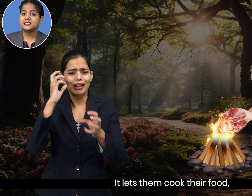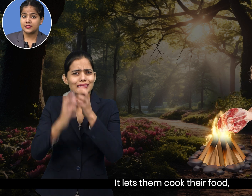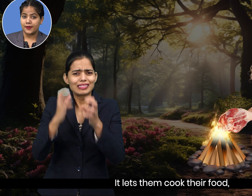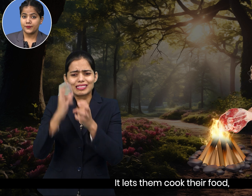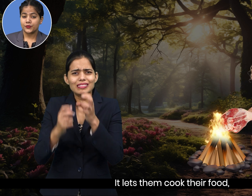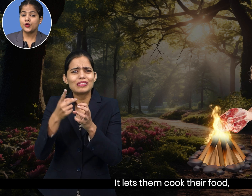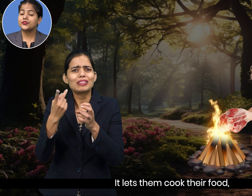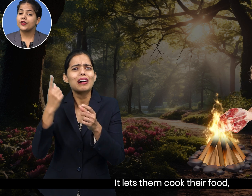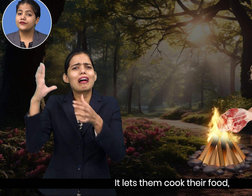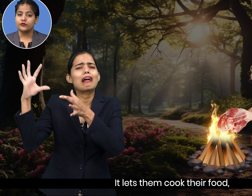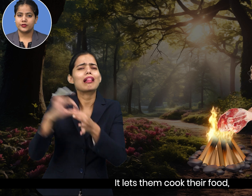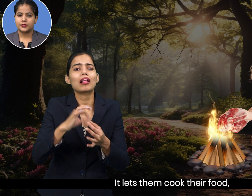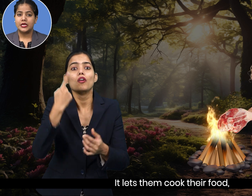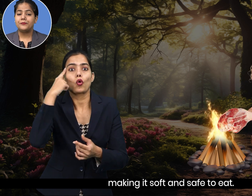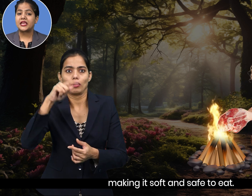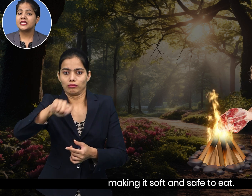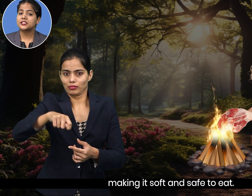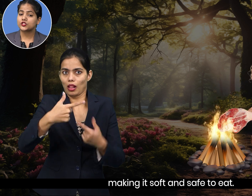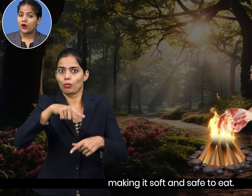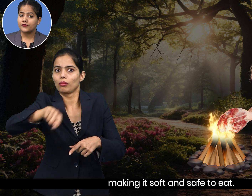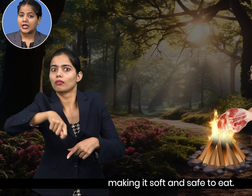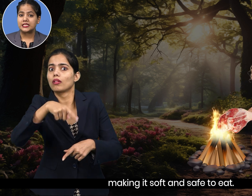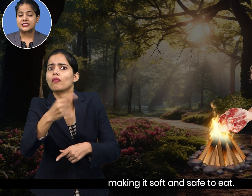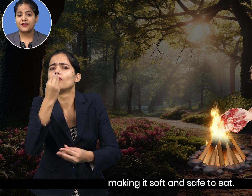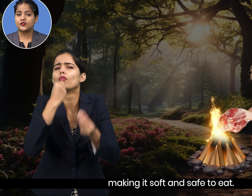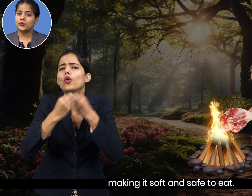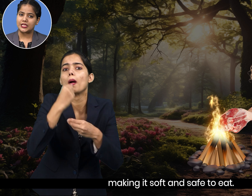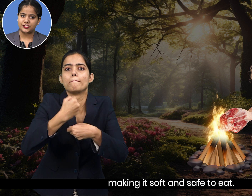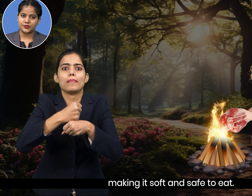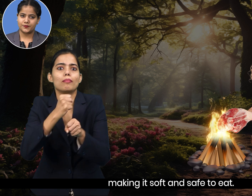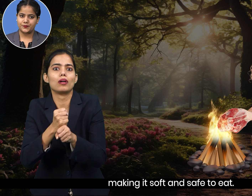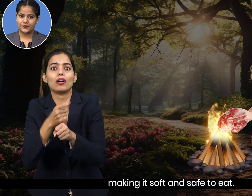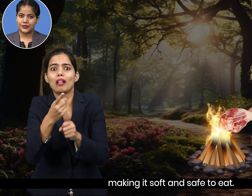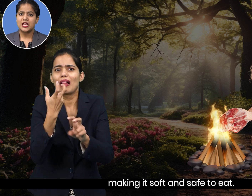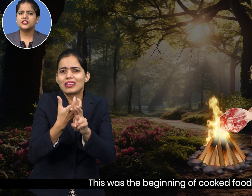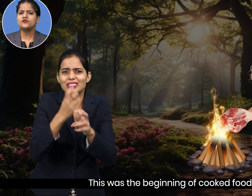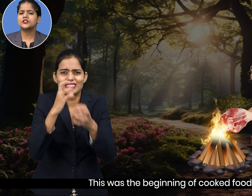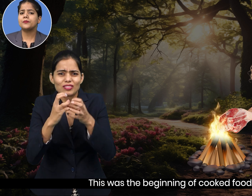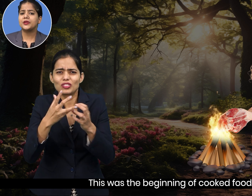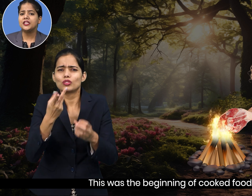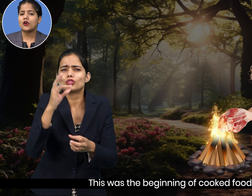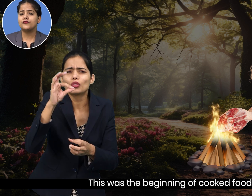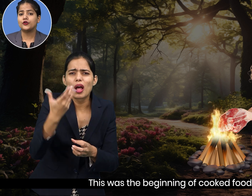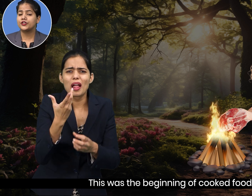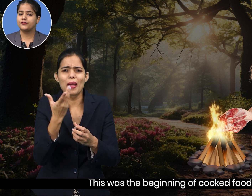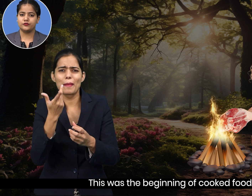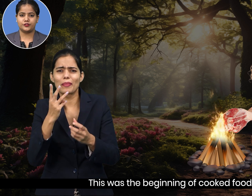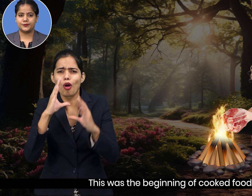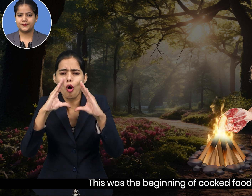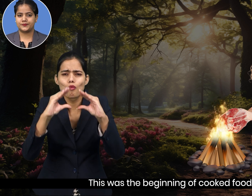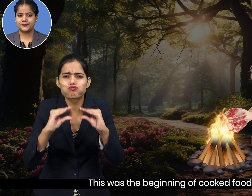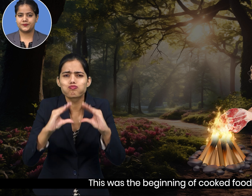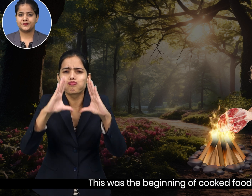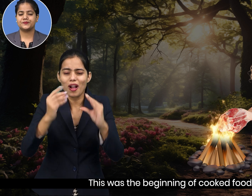It lets them cook their food, making it soft and safe to eat. This was the beginning of cooked